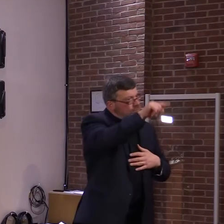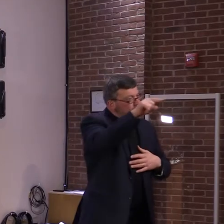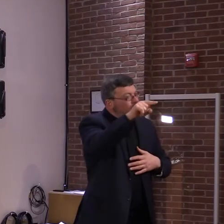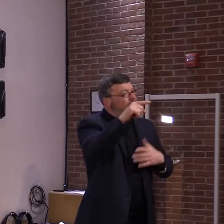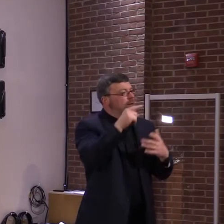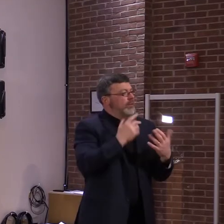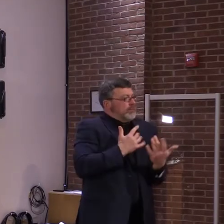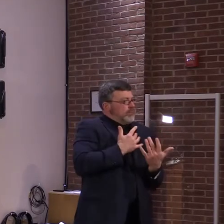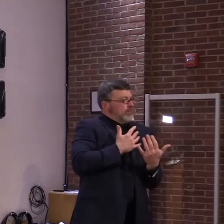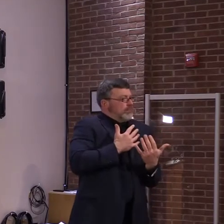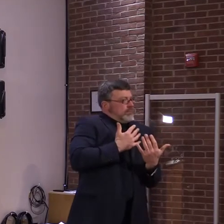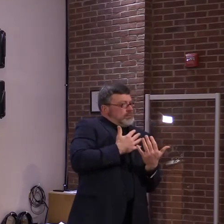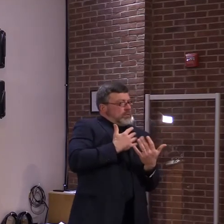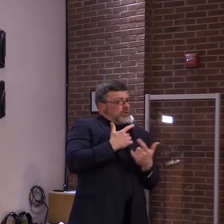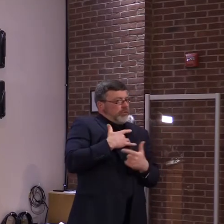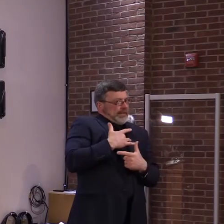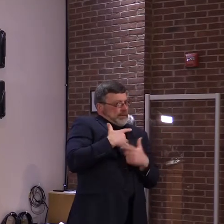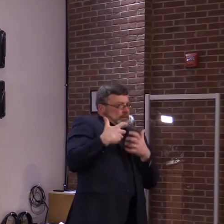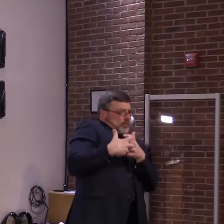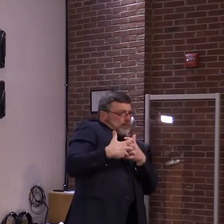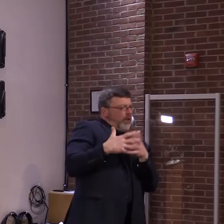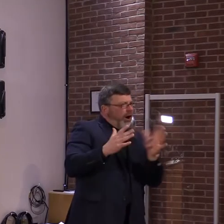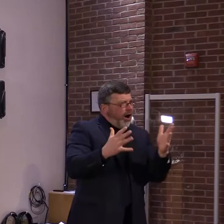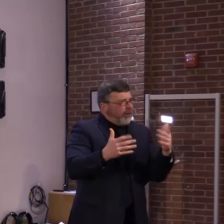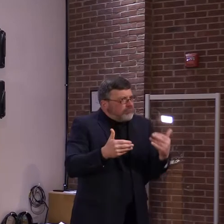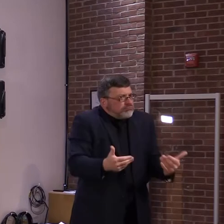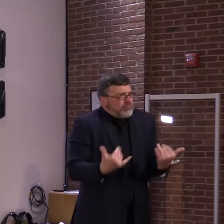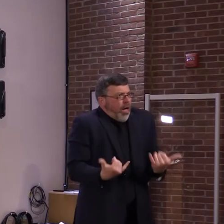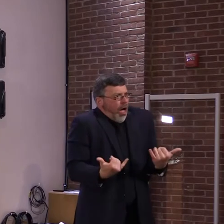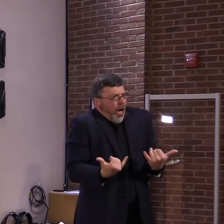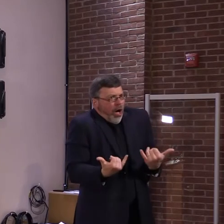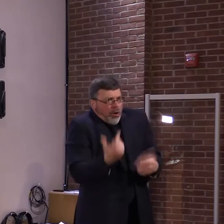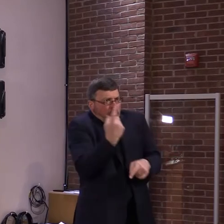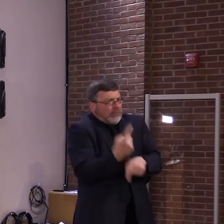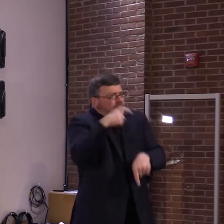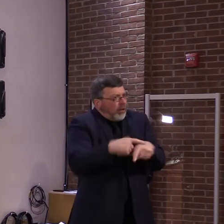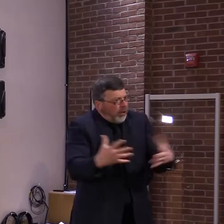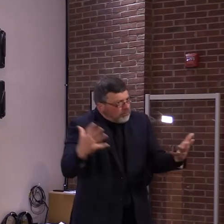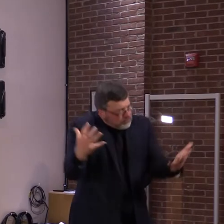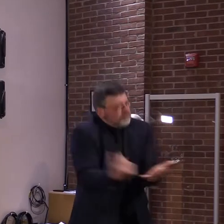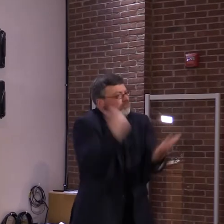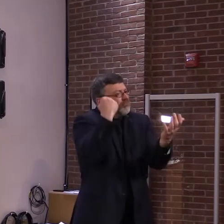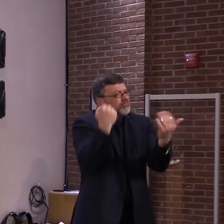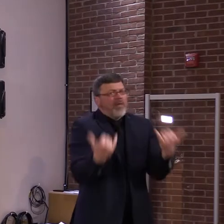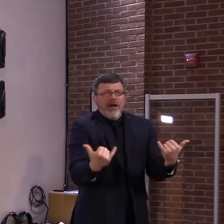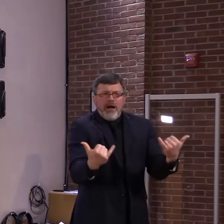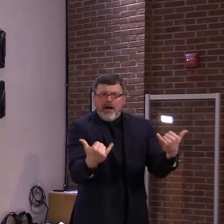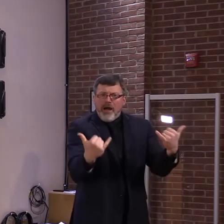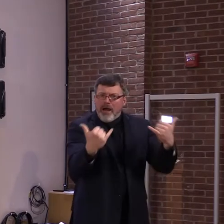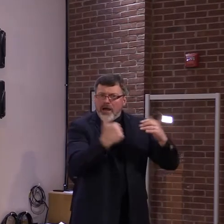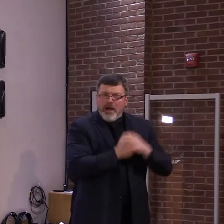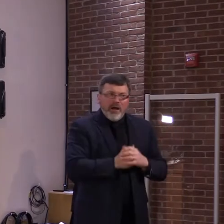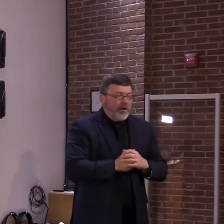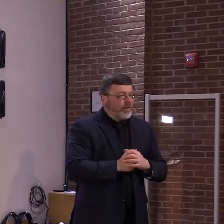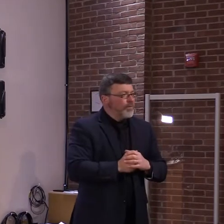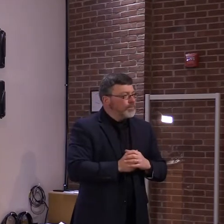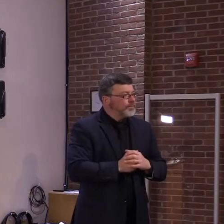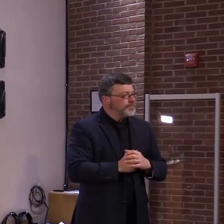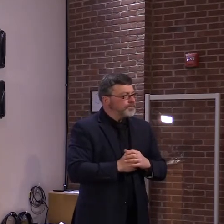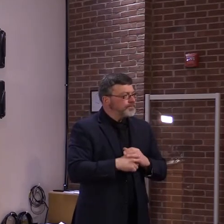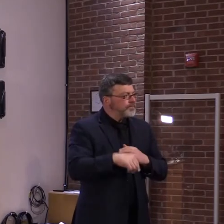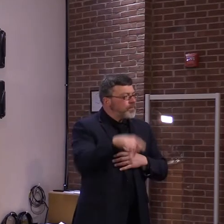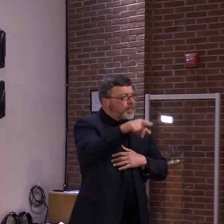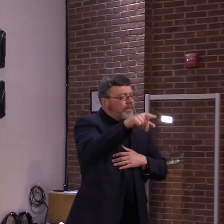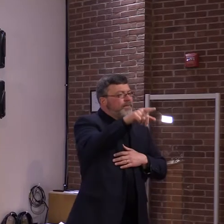there is a Vermonter who has not been vaccinated, but has been waiting for a convenient time, location, a